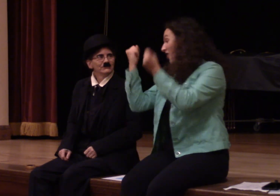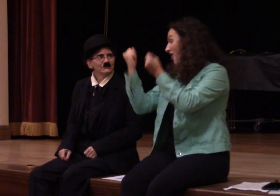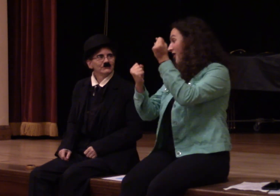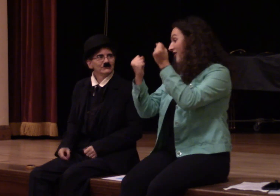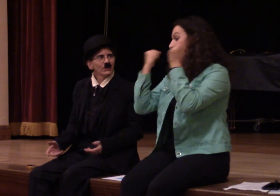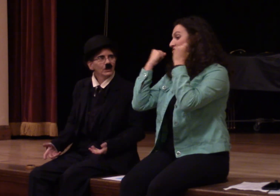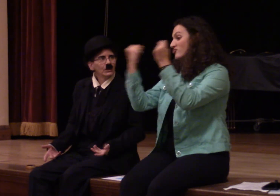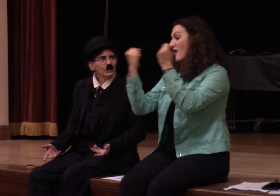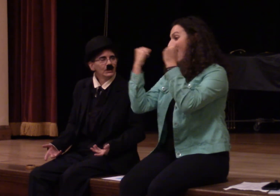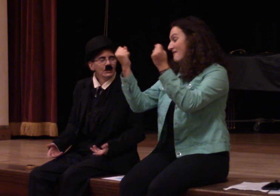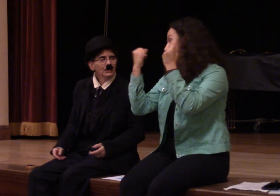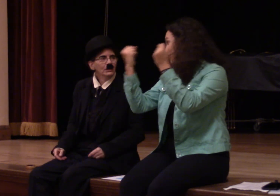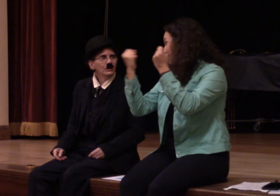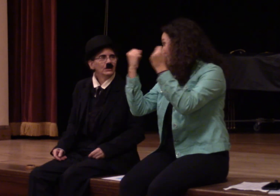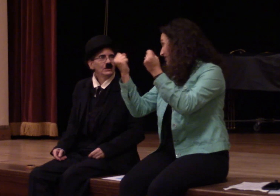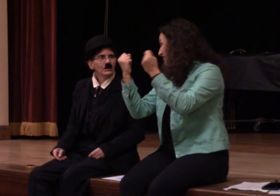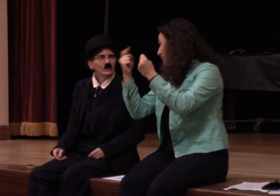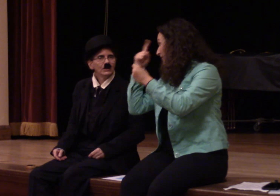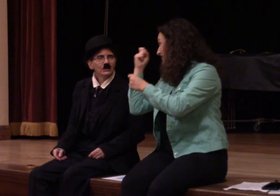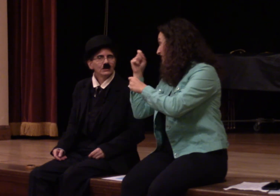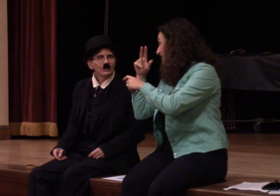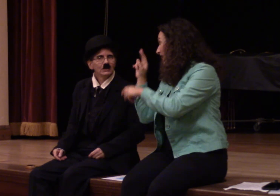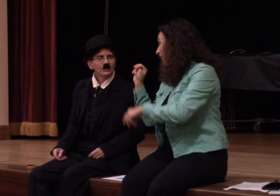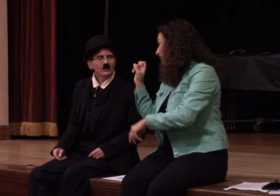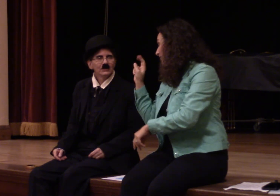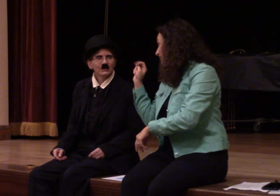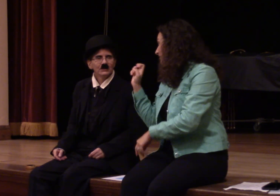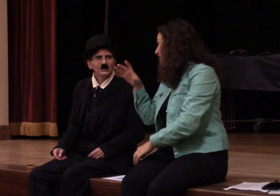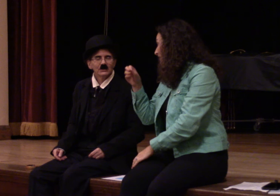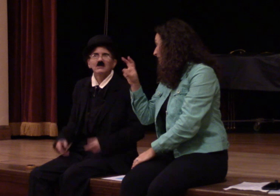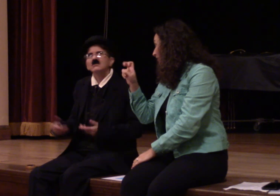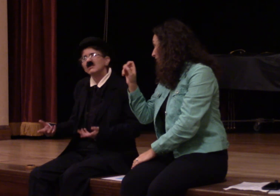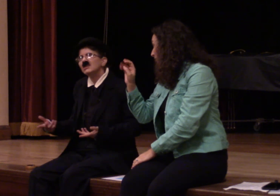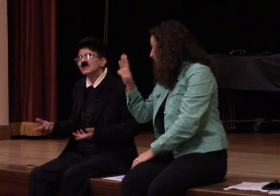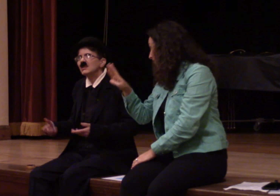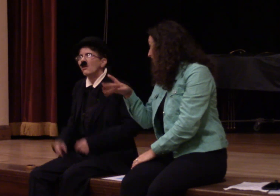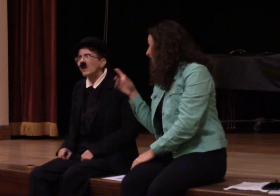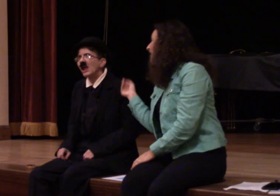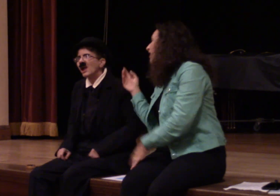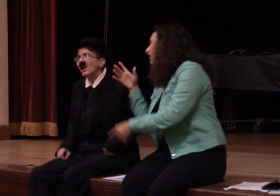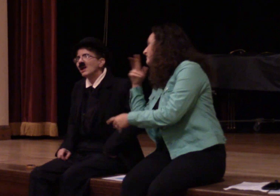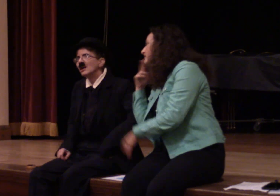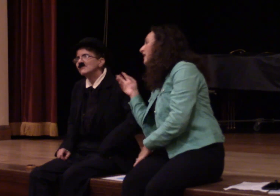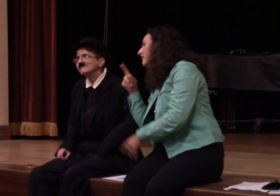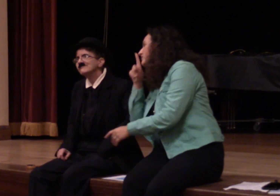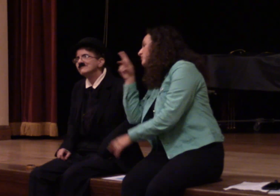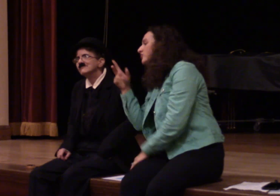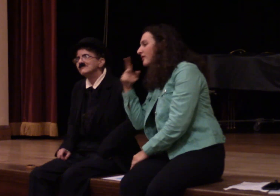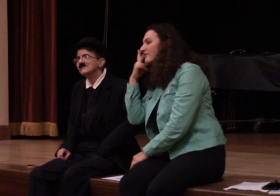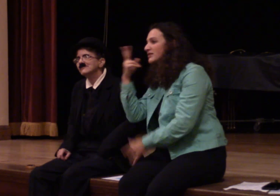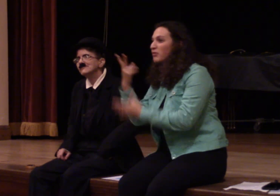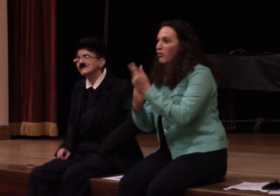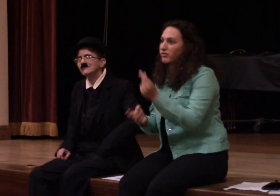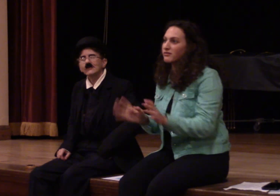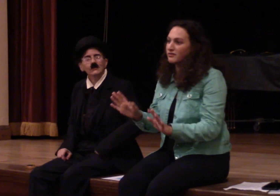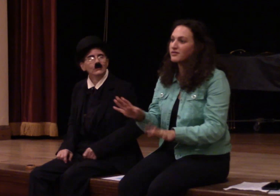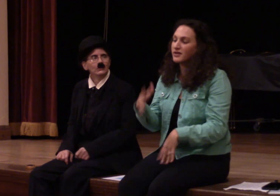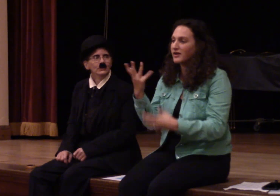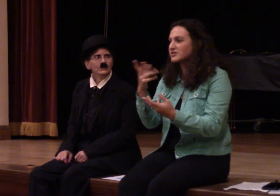car, drive, because it's a noun and verb. I know, yeah, that's true. I've seen both. Yeah, so